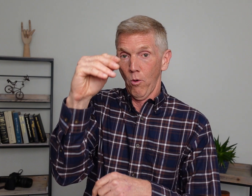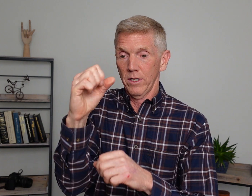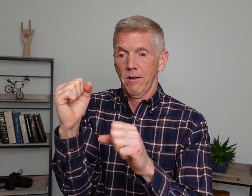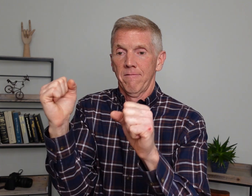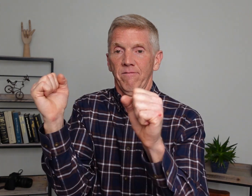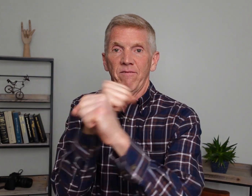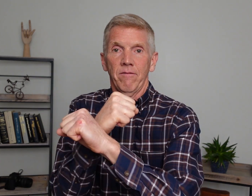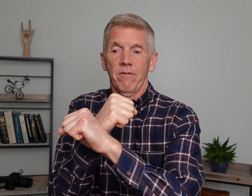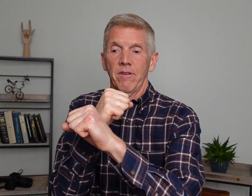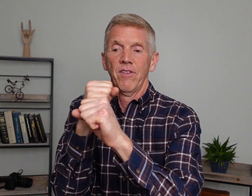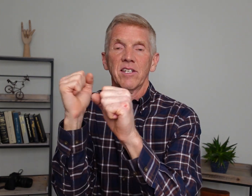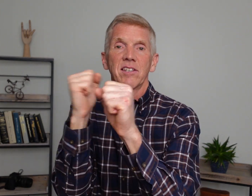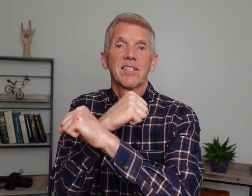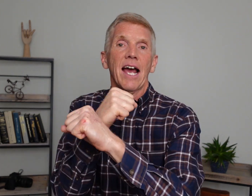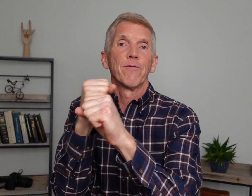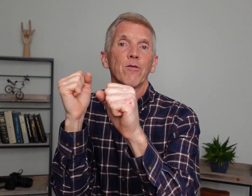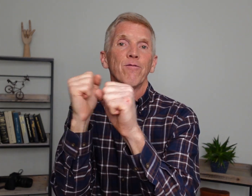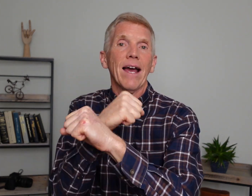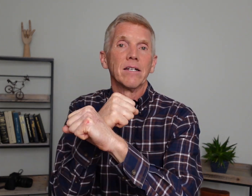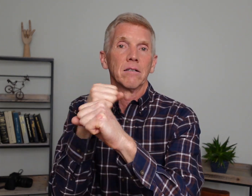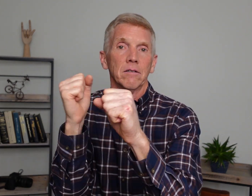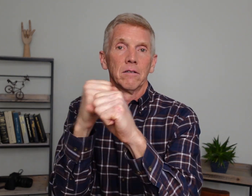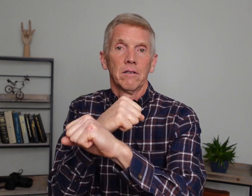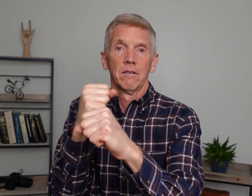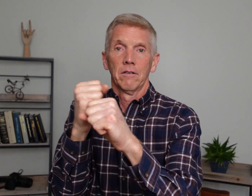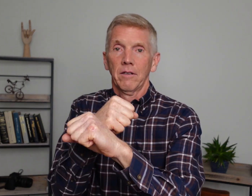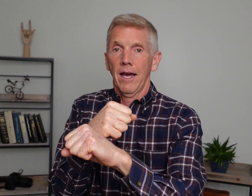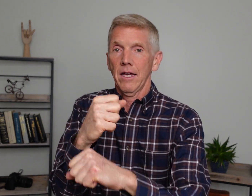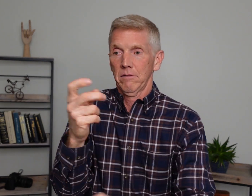Two boys. This is the sign for fight, okay?